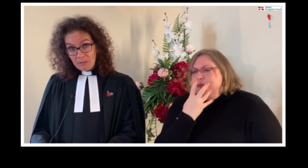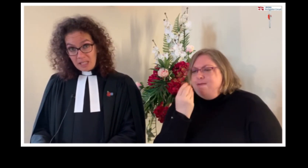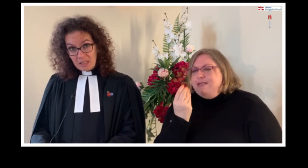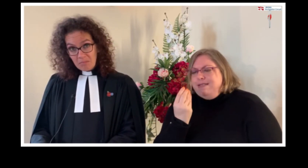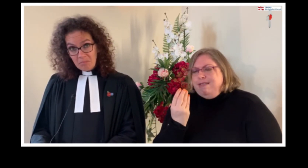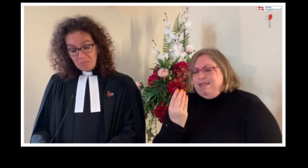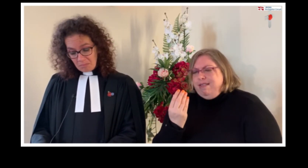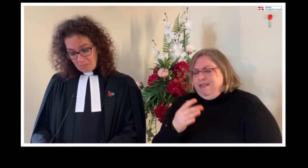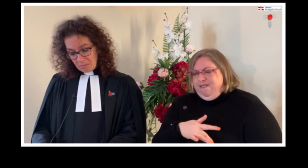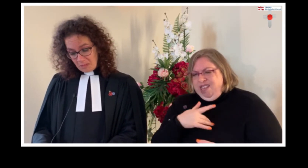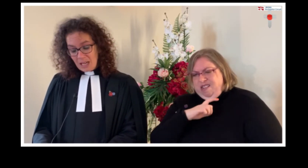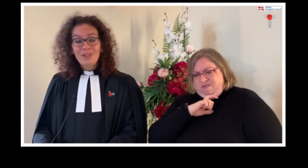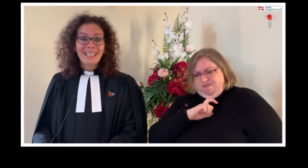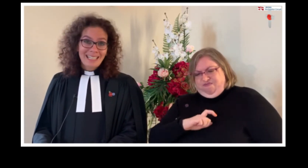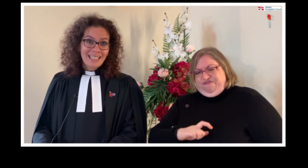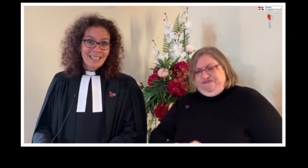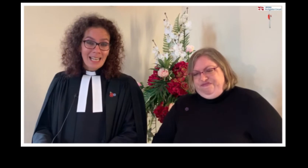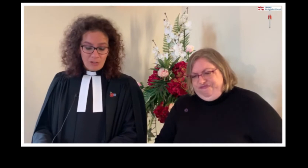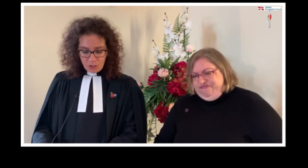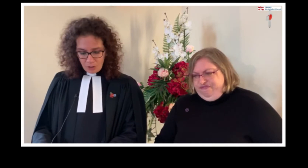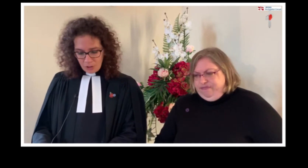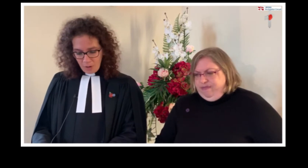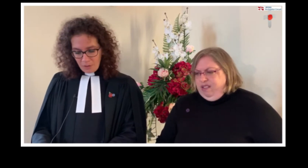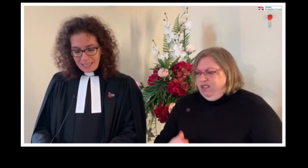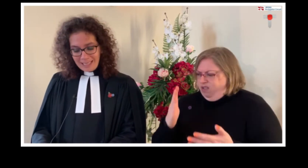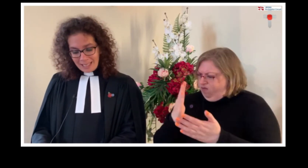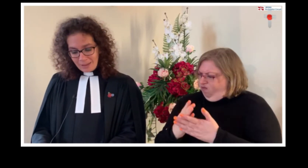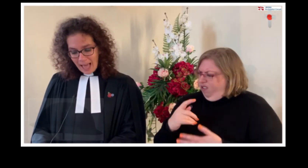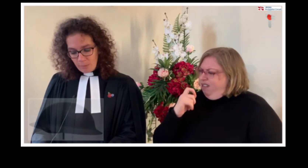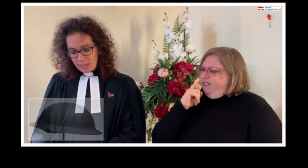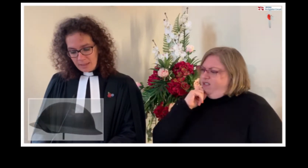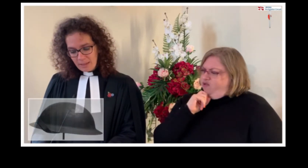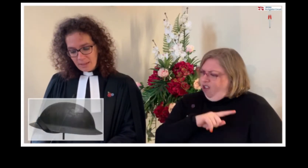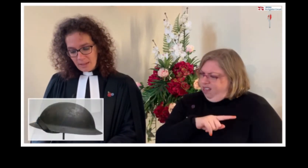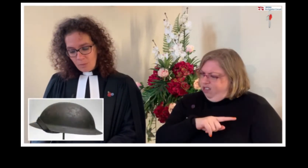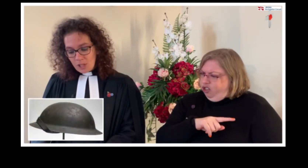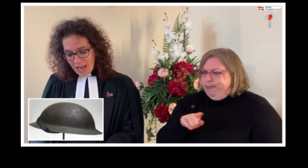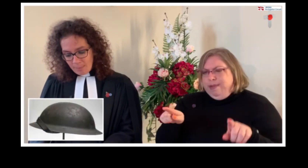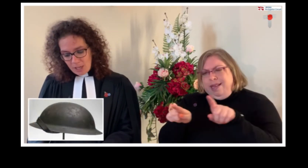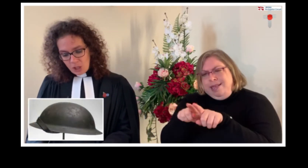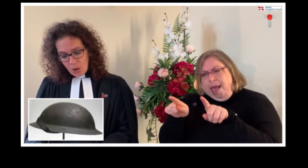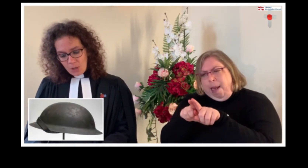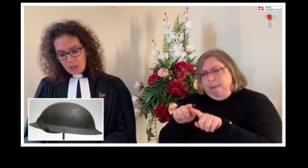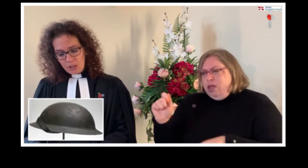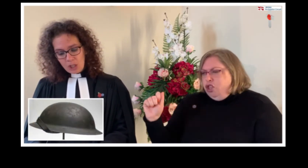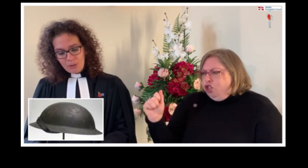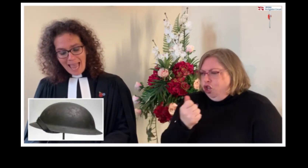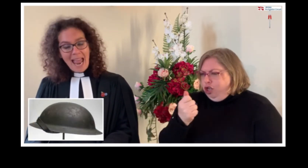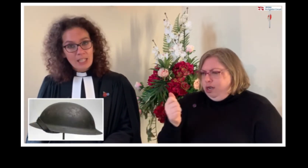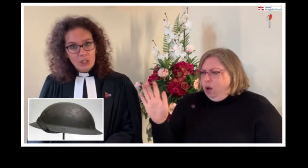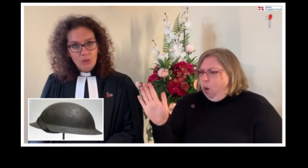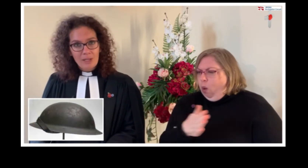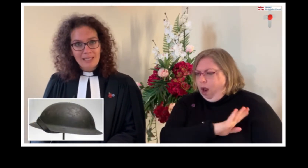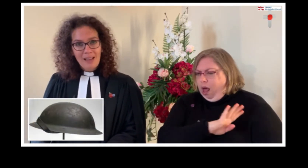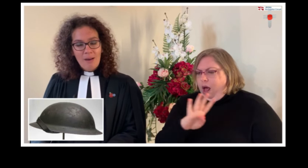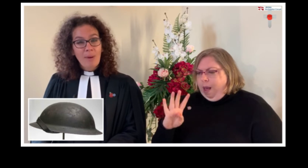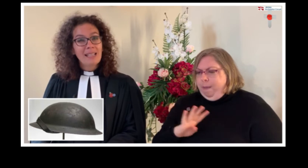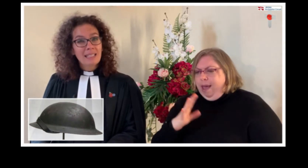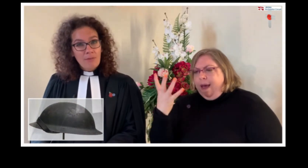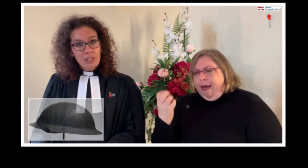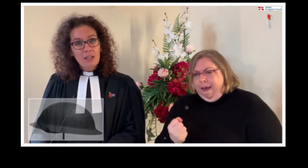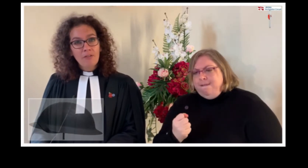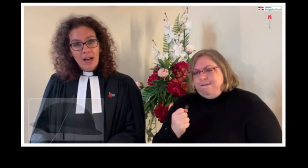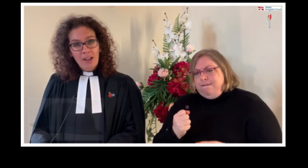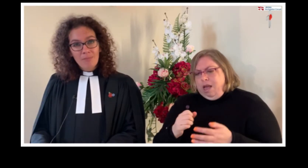For a similar reason, he resisted the introduction of the steel helmet, which had been shown to reduce head injuries